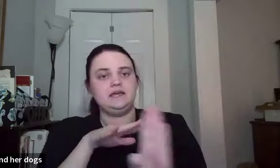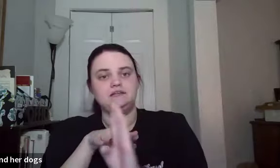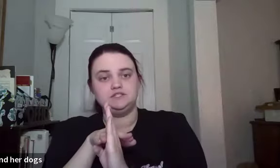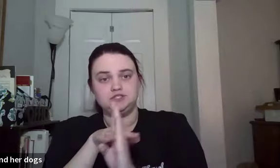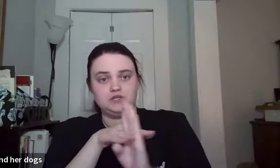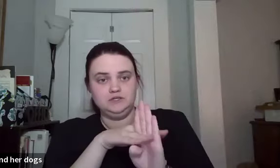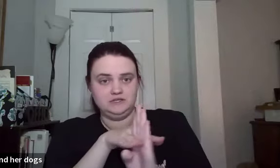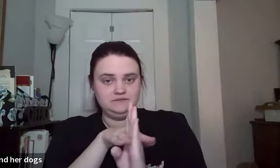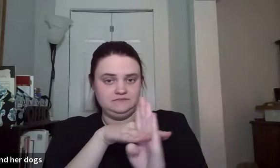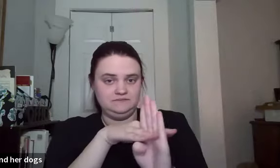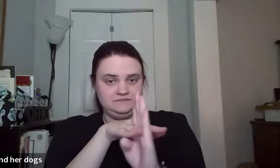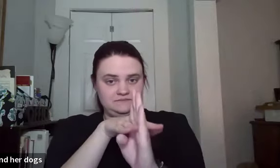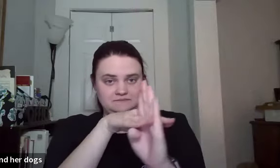and shark.